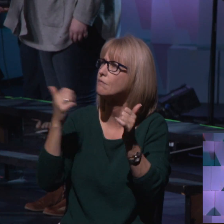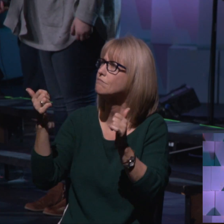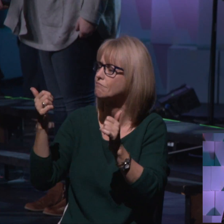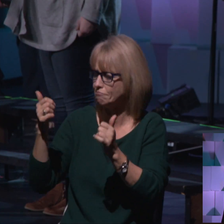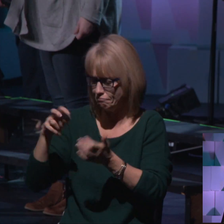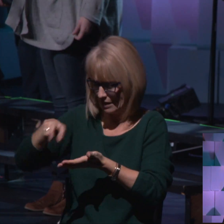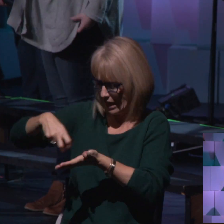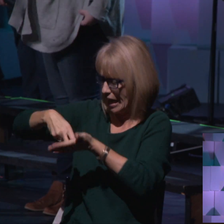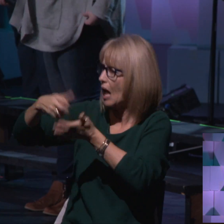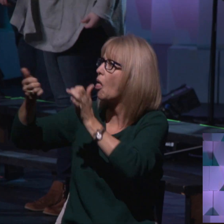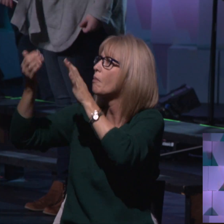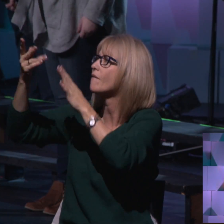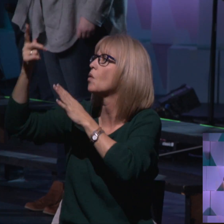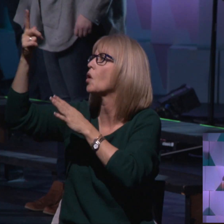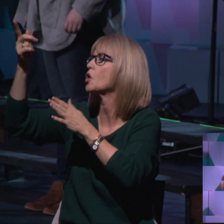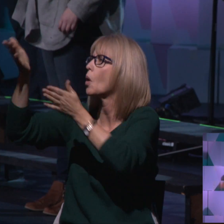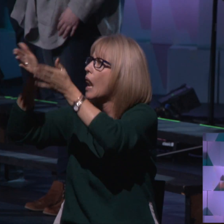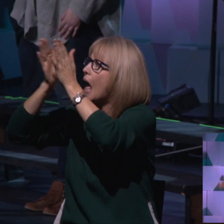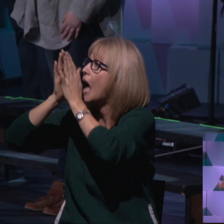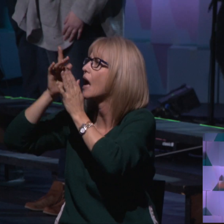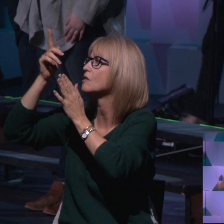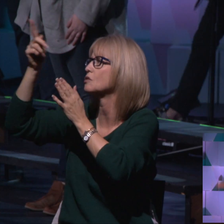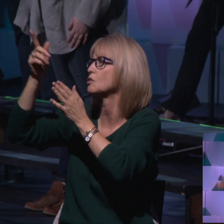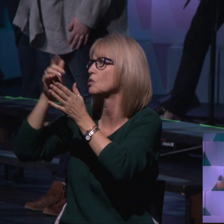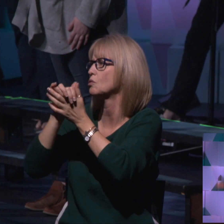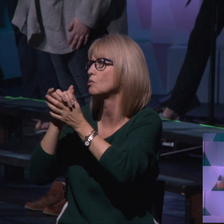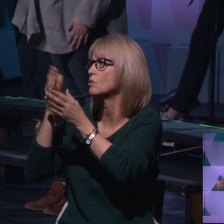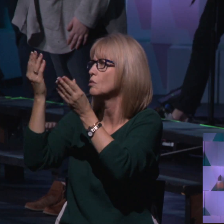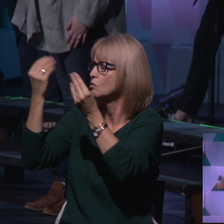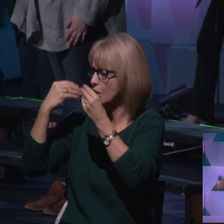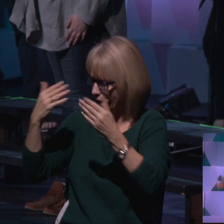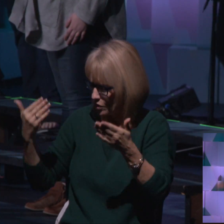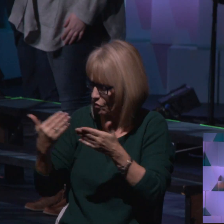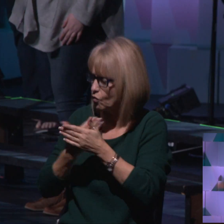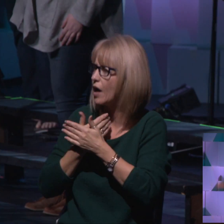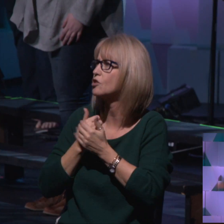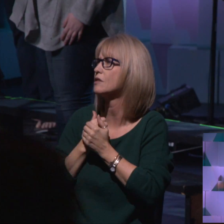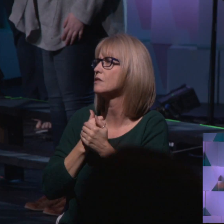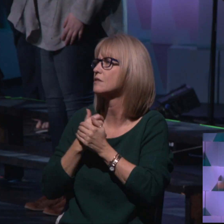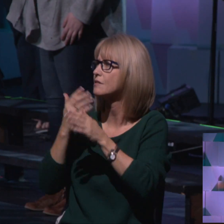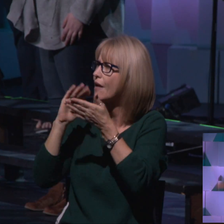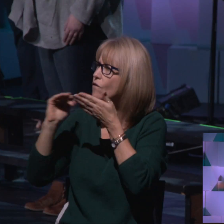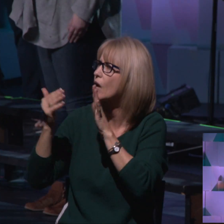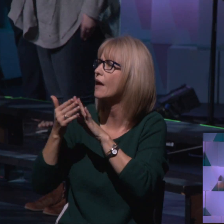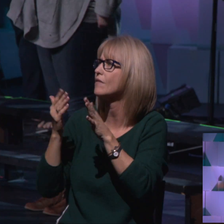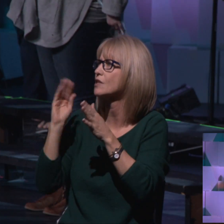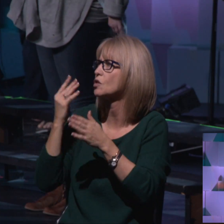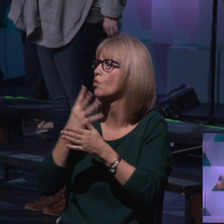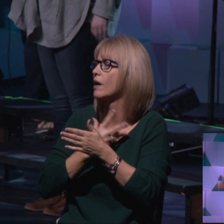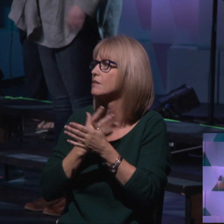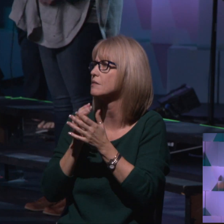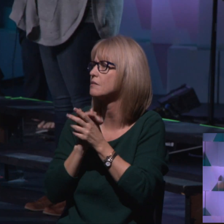humbly asking for your refreshment, your forgiveness, and your grace.